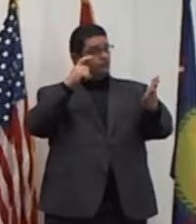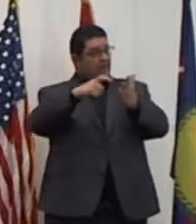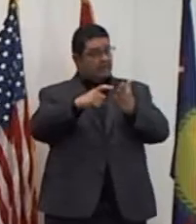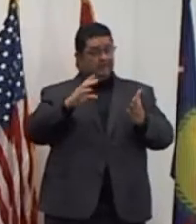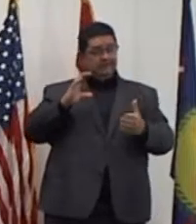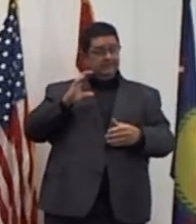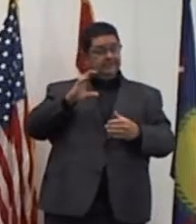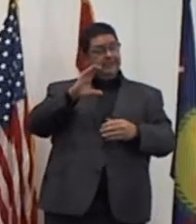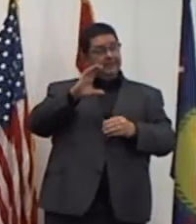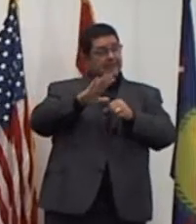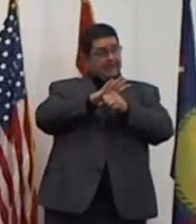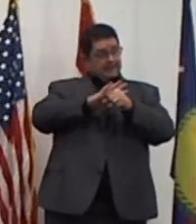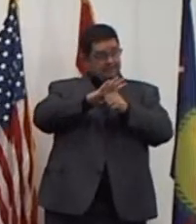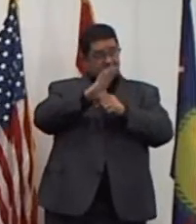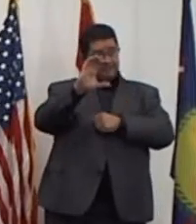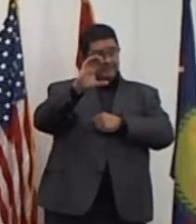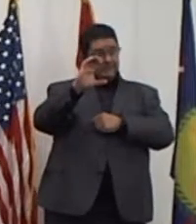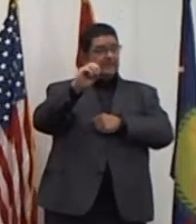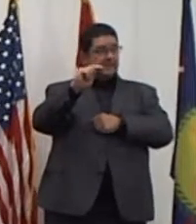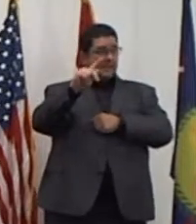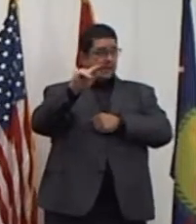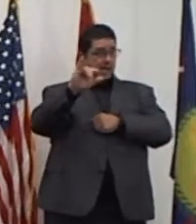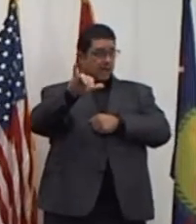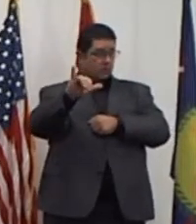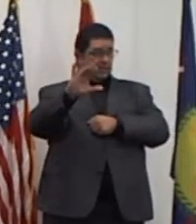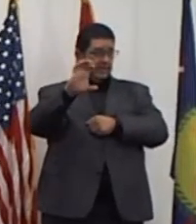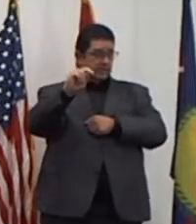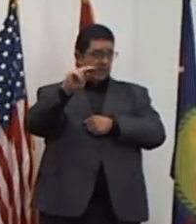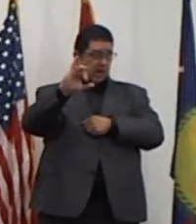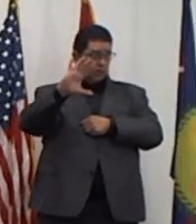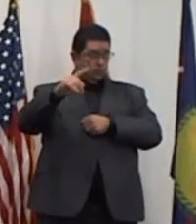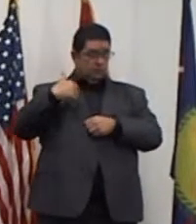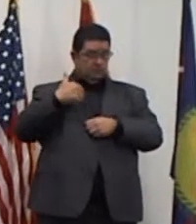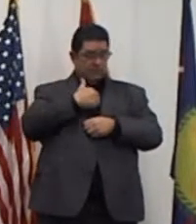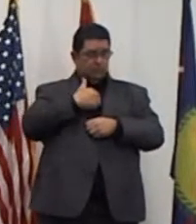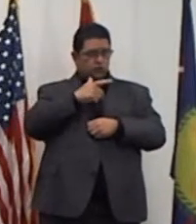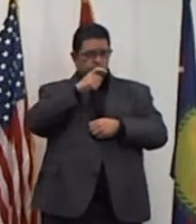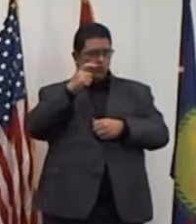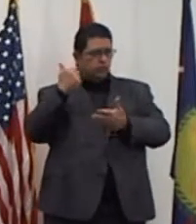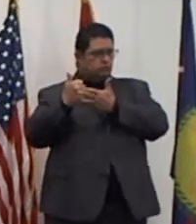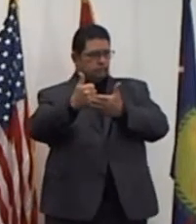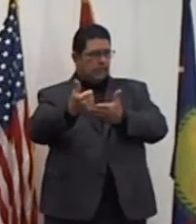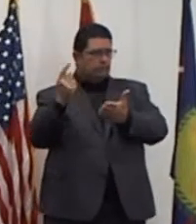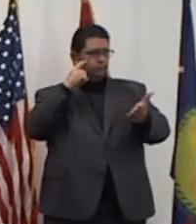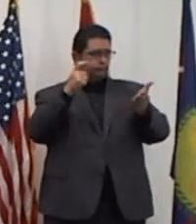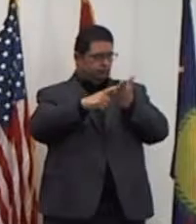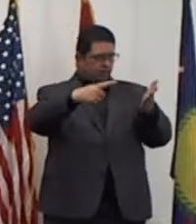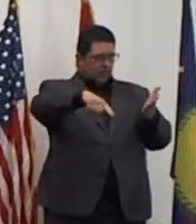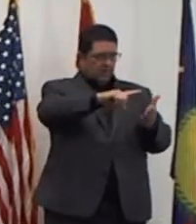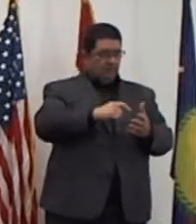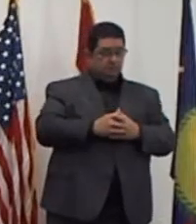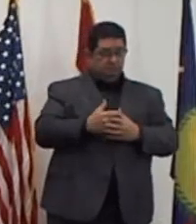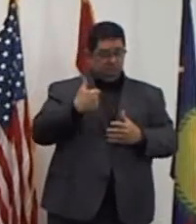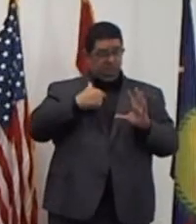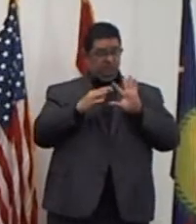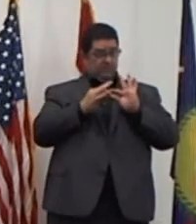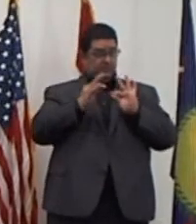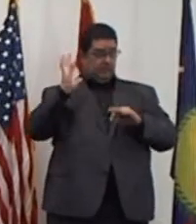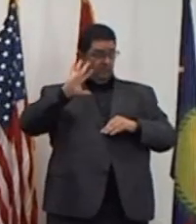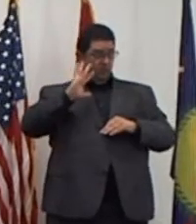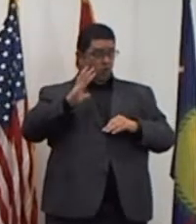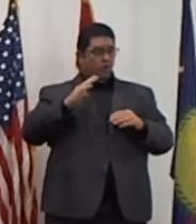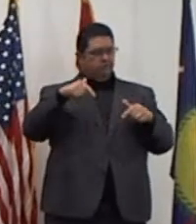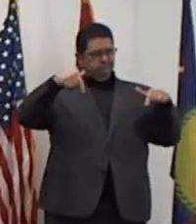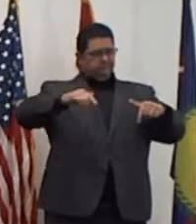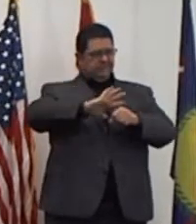members who have helped us identify those who need the most help. As I said before, this pandemic is actually 3